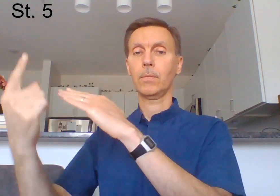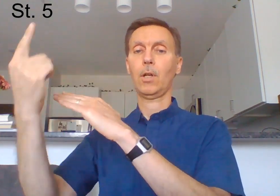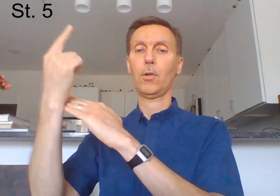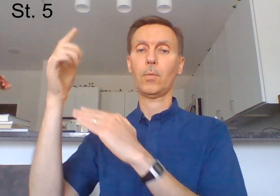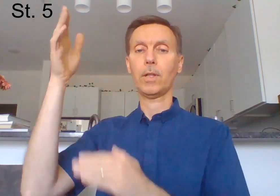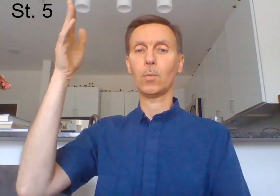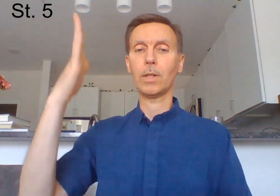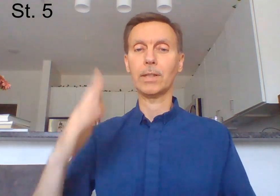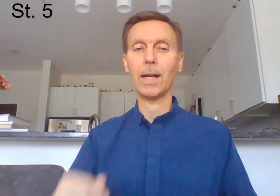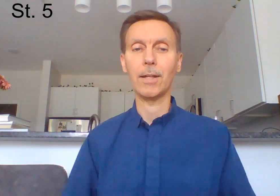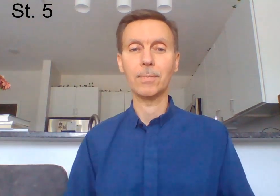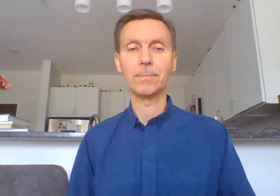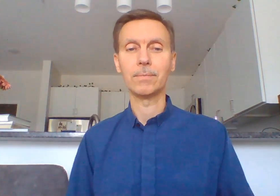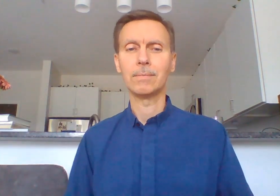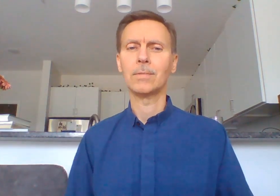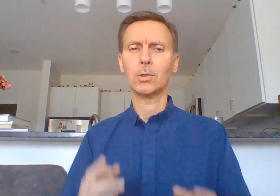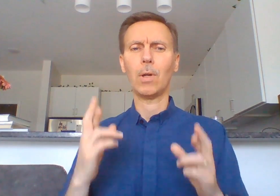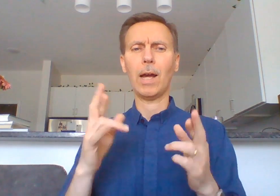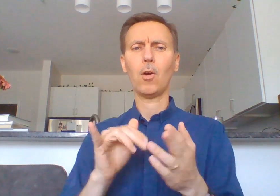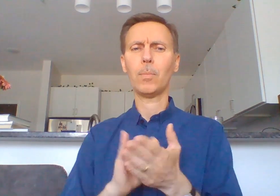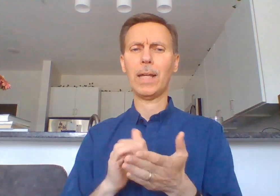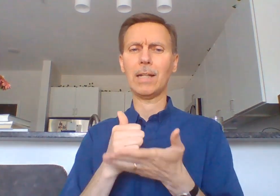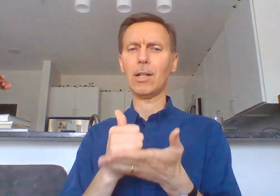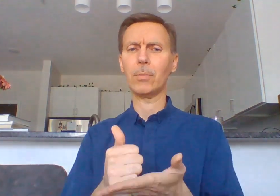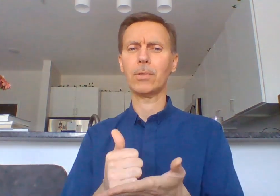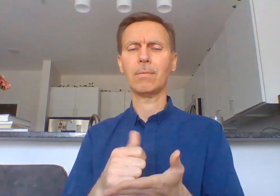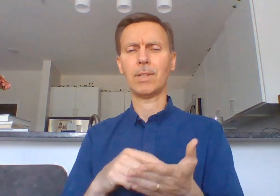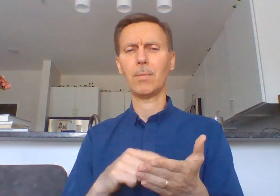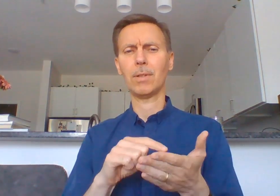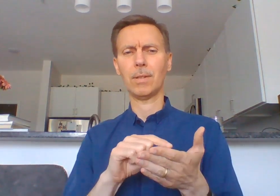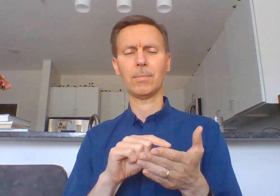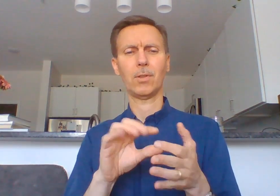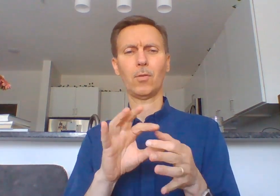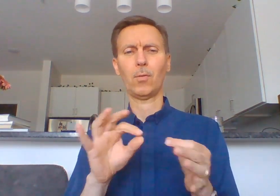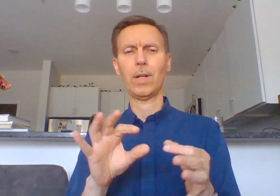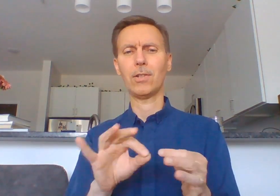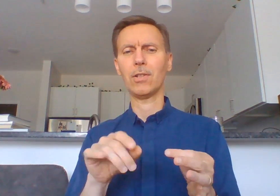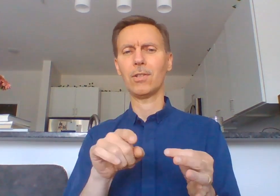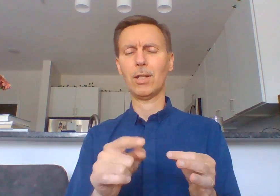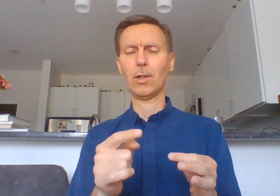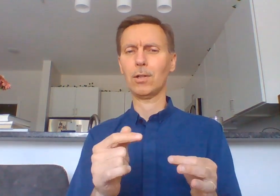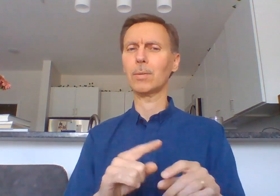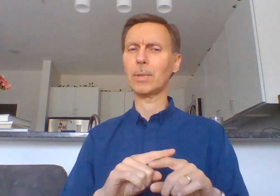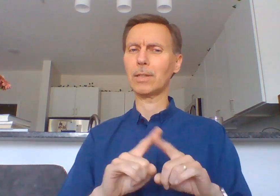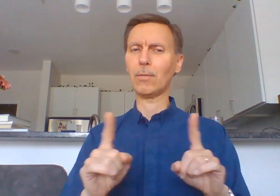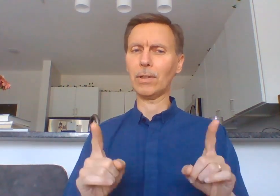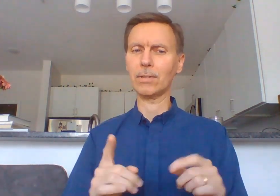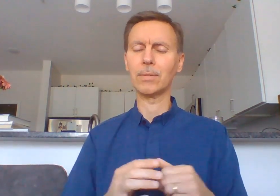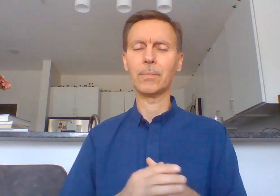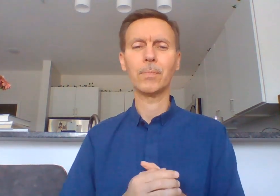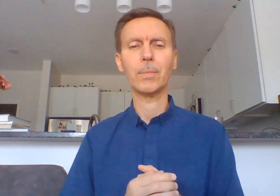our three and one God. So I hope that helps. Some of the phrases in here are a little bit different,